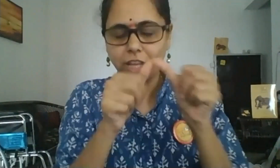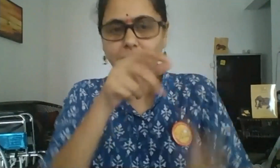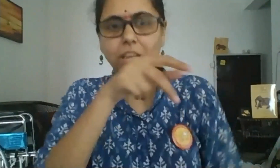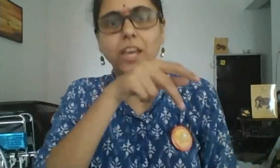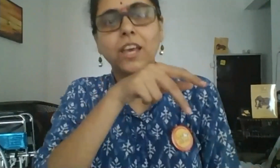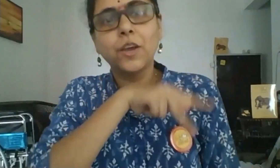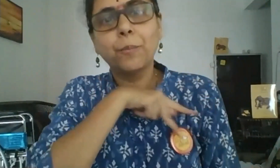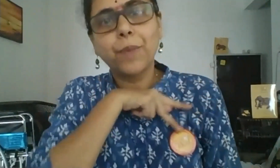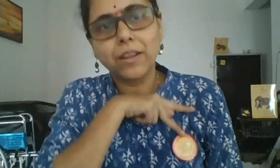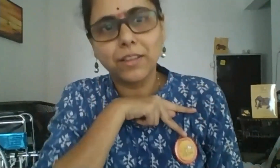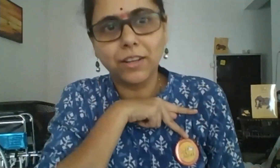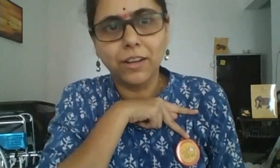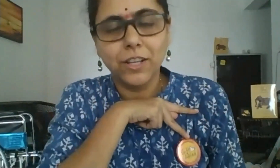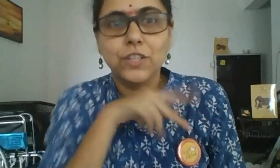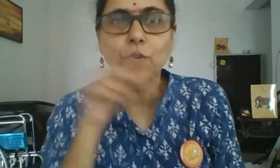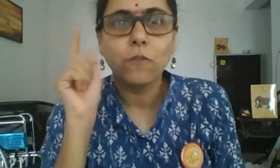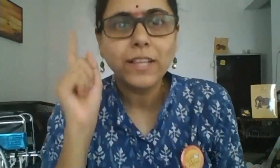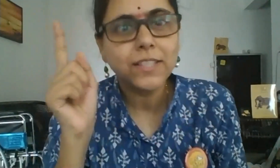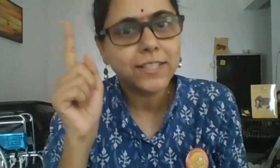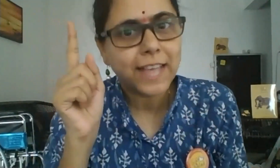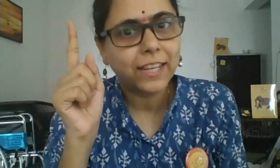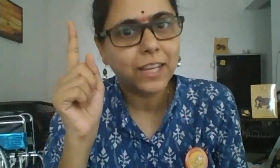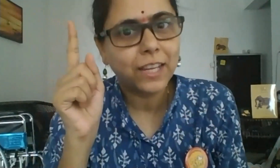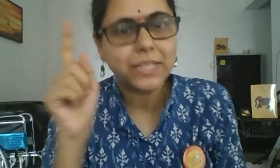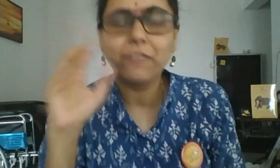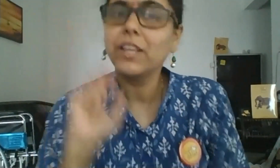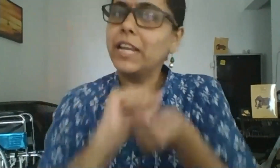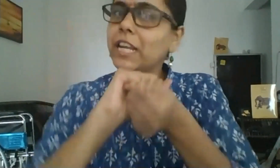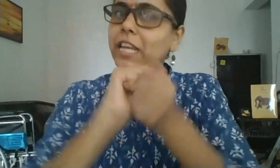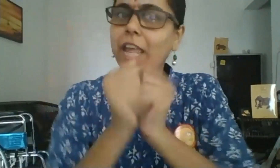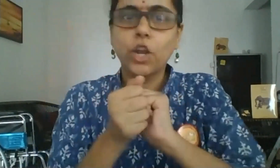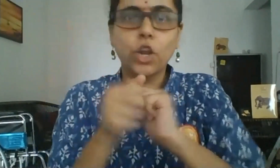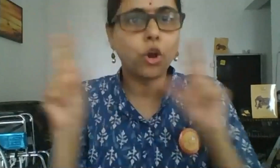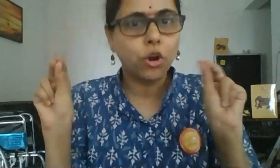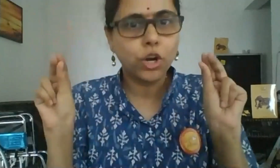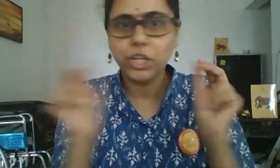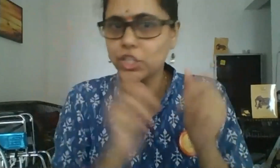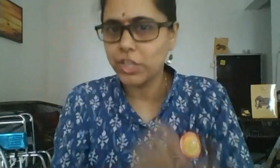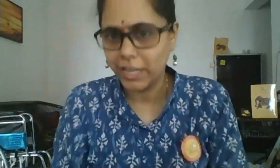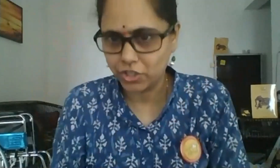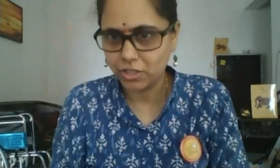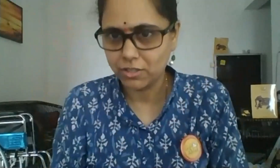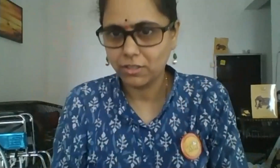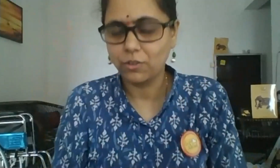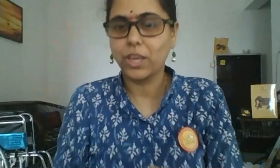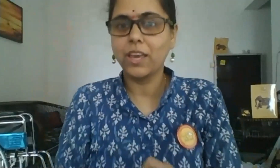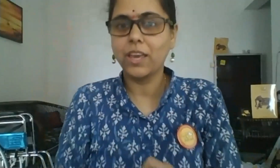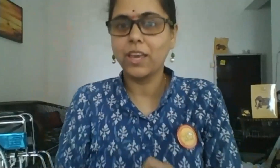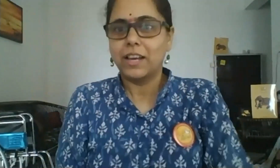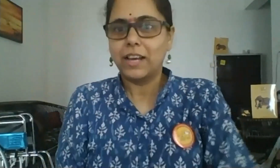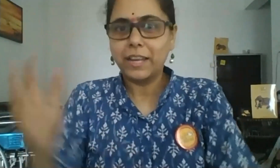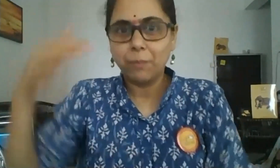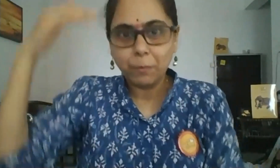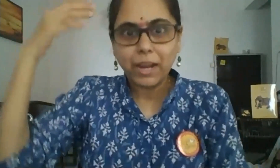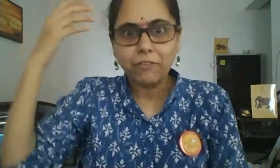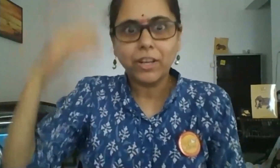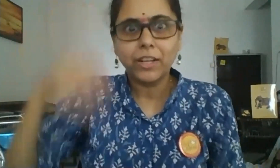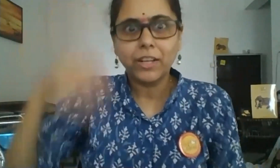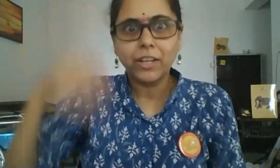Prarthana, Prarthana. So once a sign name is given, it cannot change. Okay. I remember after that, I did